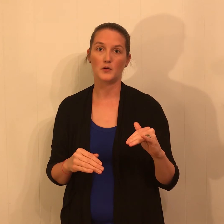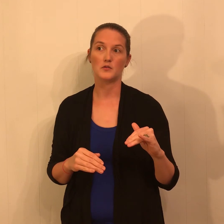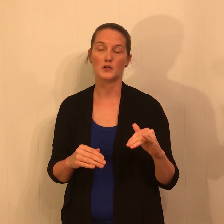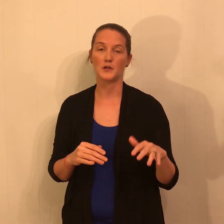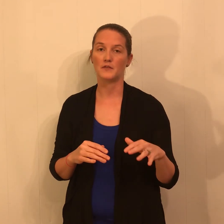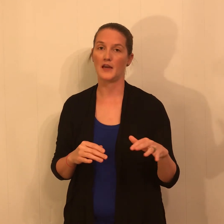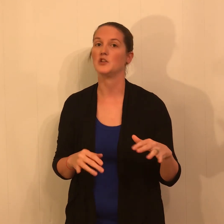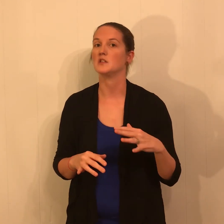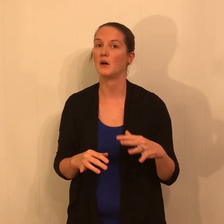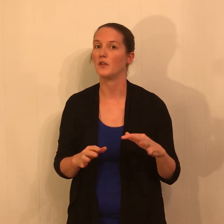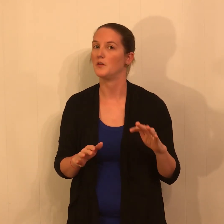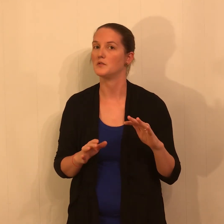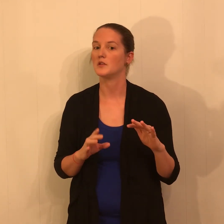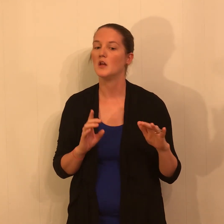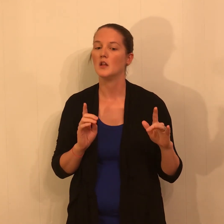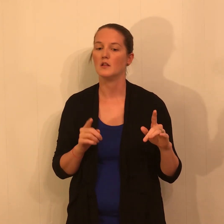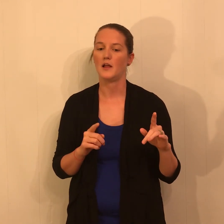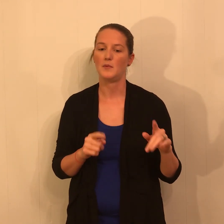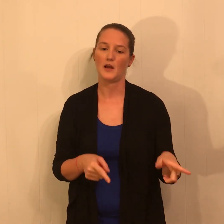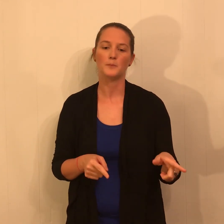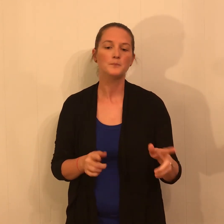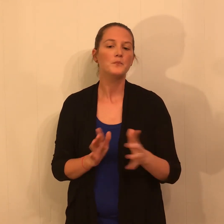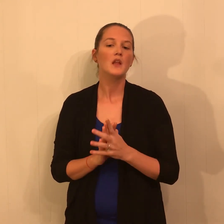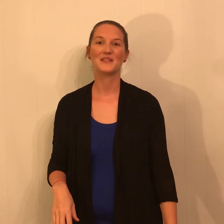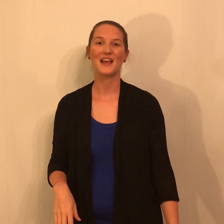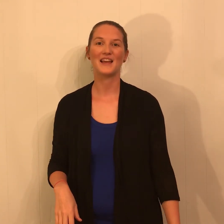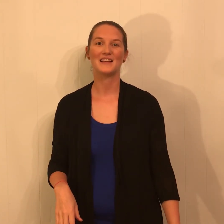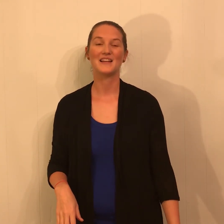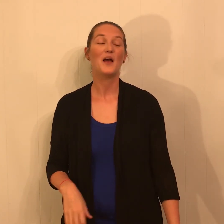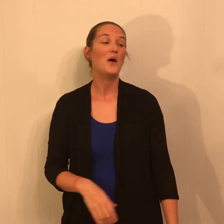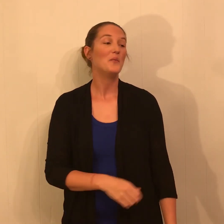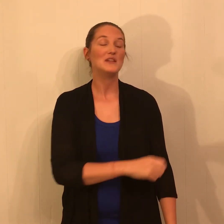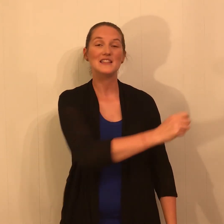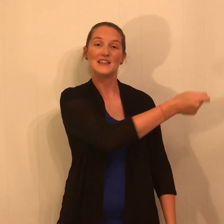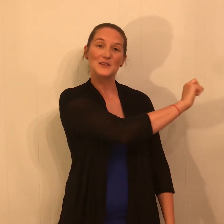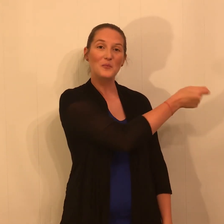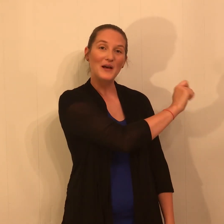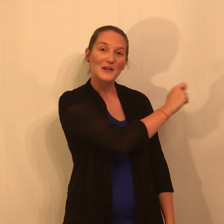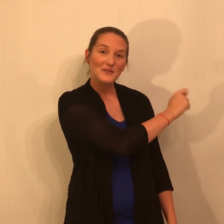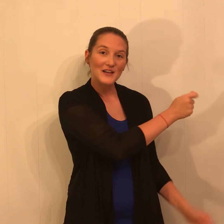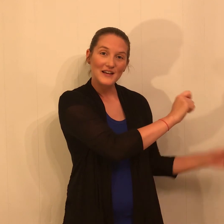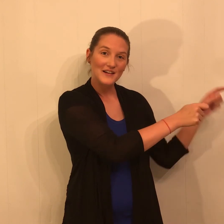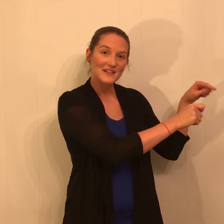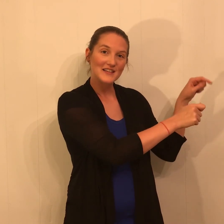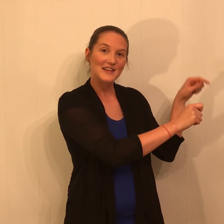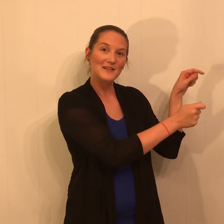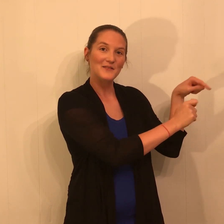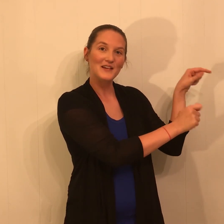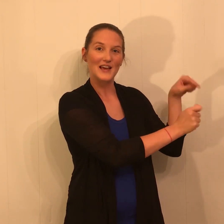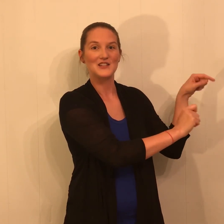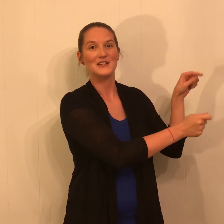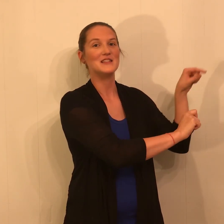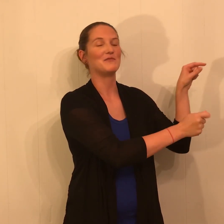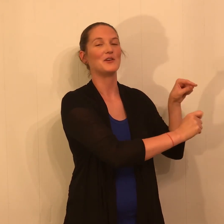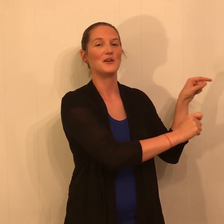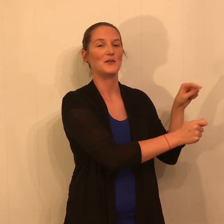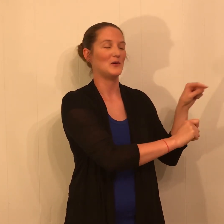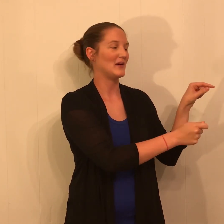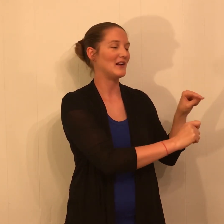or clarifications about those, let me know. Please hit the little bell over here to get notifications for when we get a new